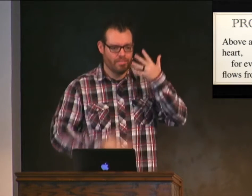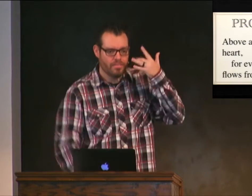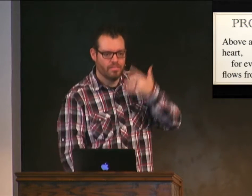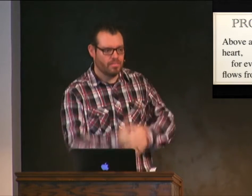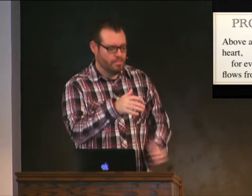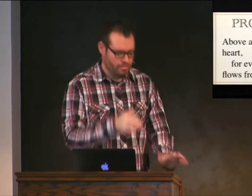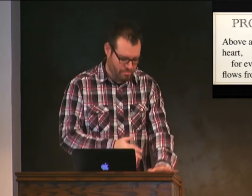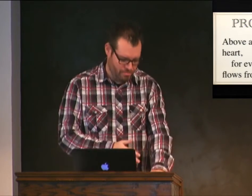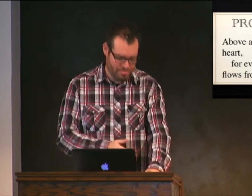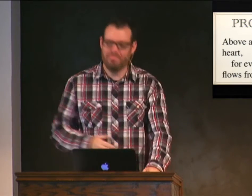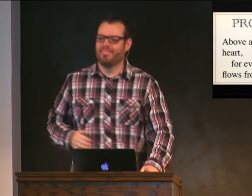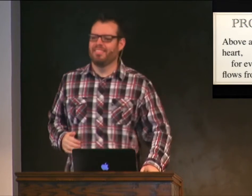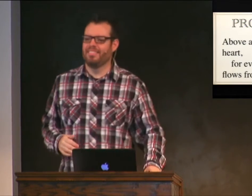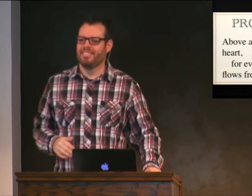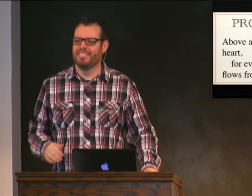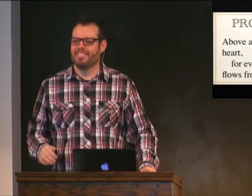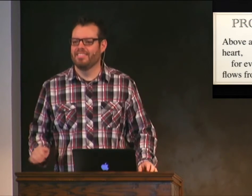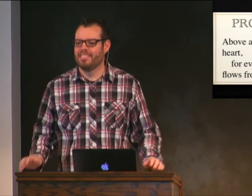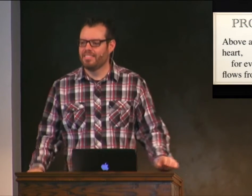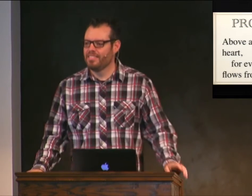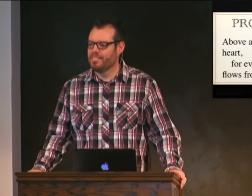life.